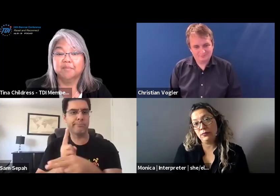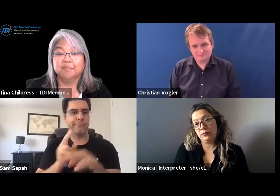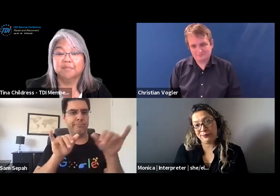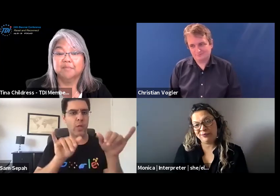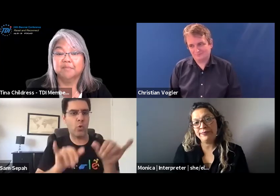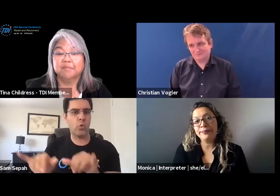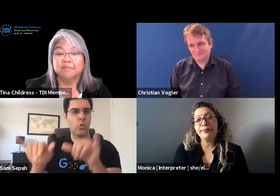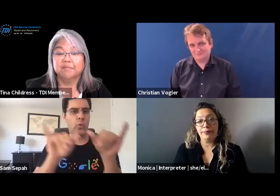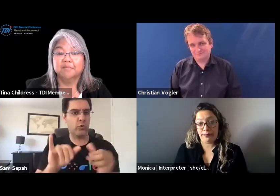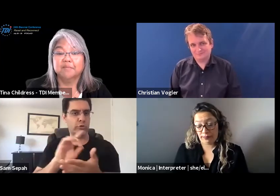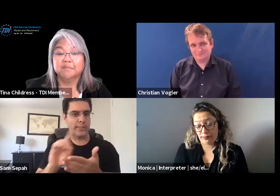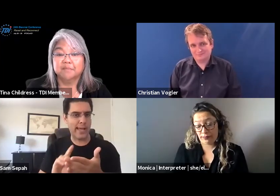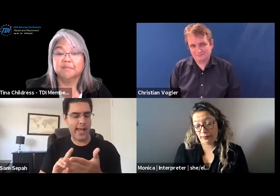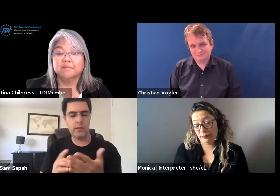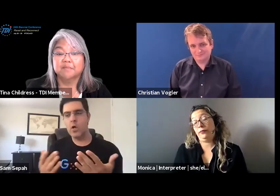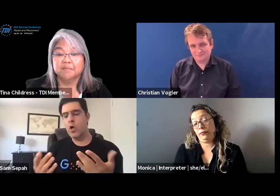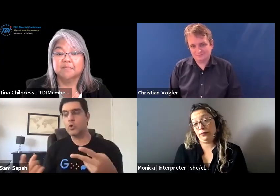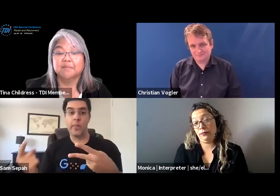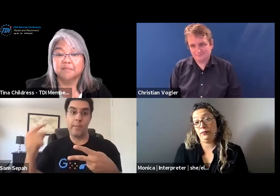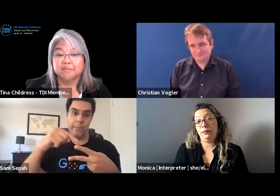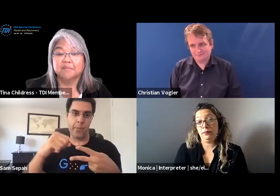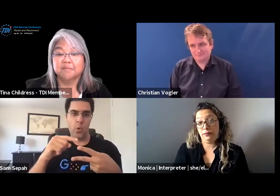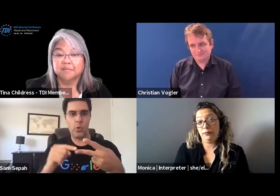accessible, but universally used for a design.